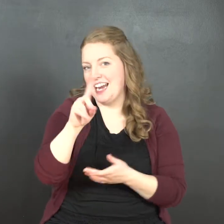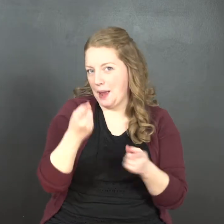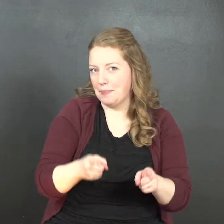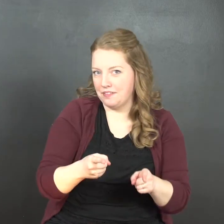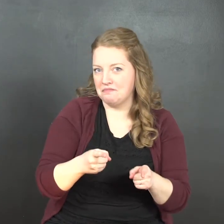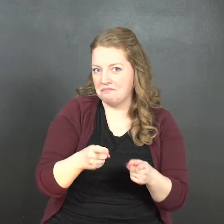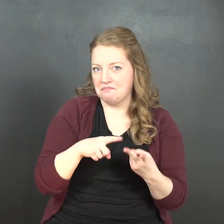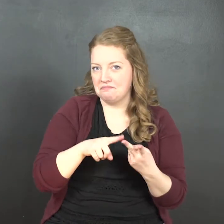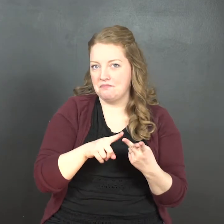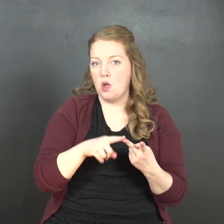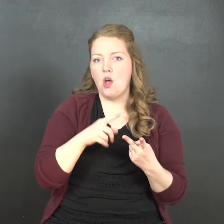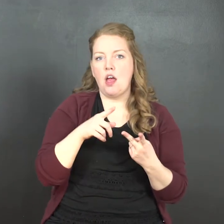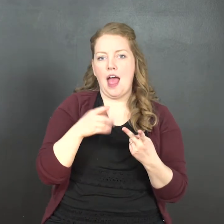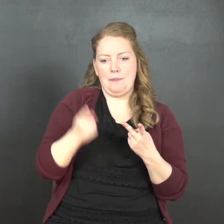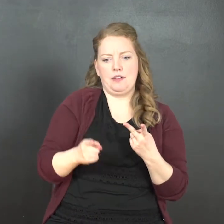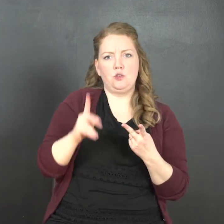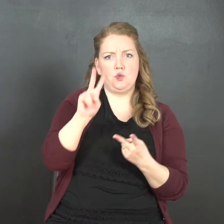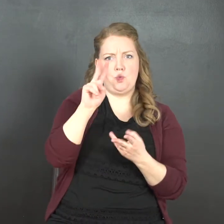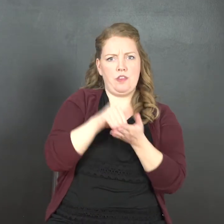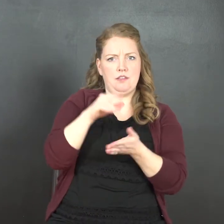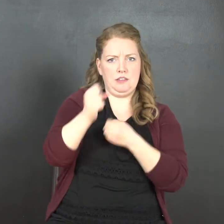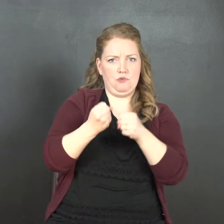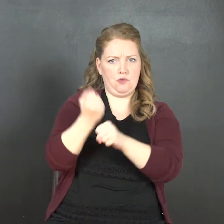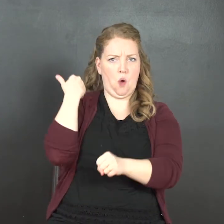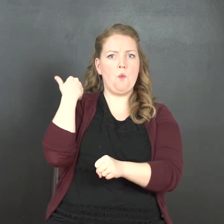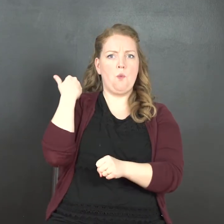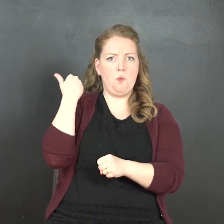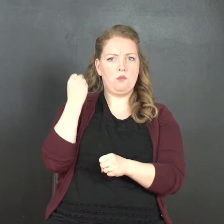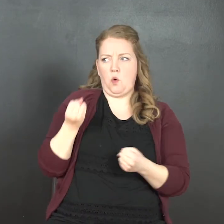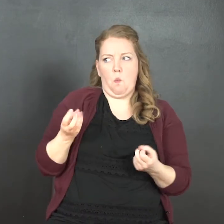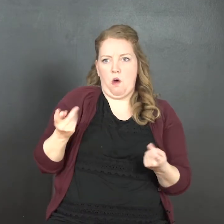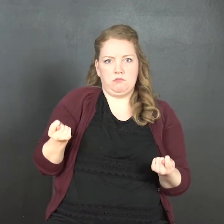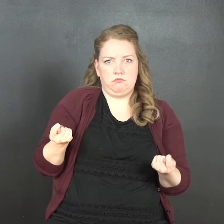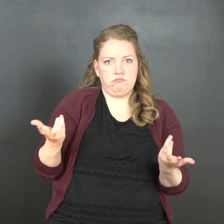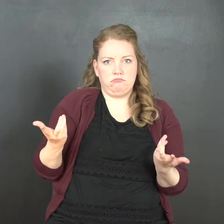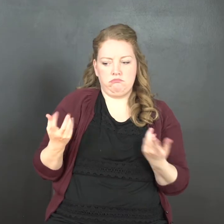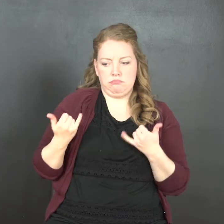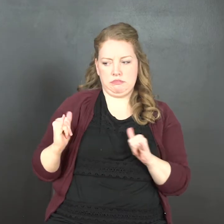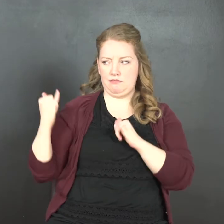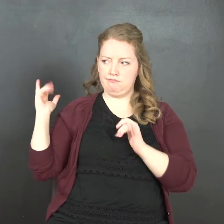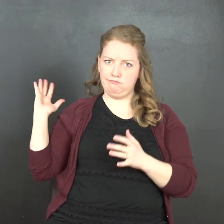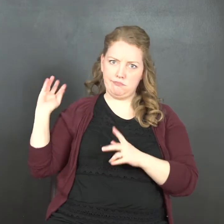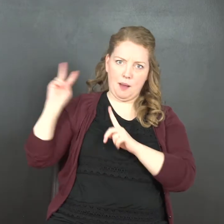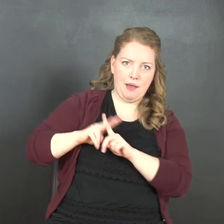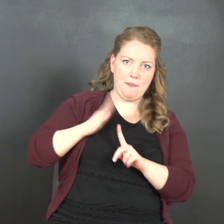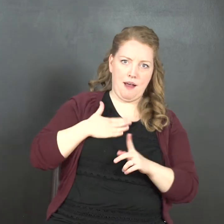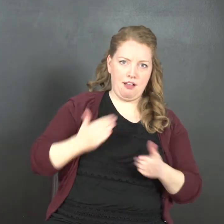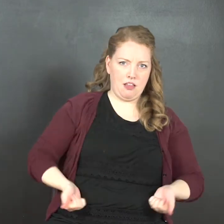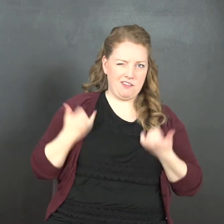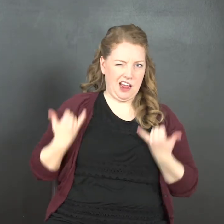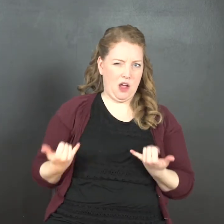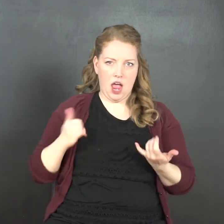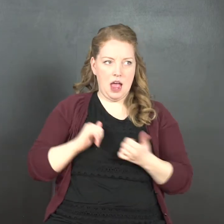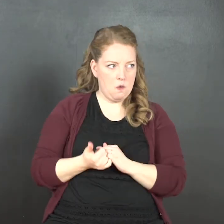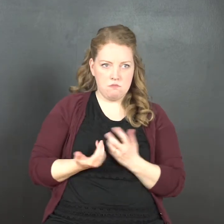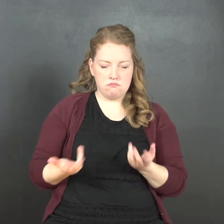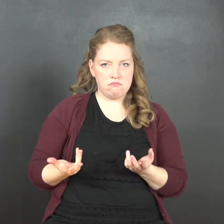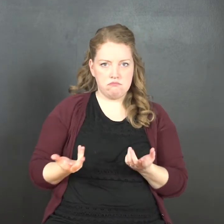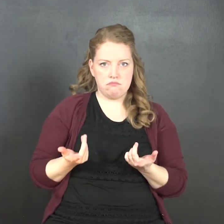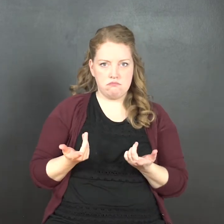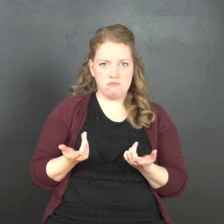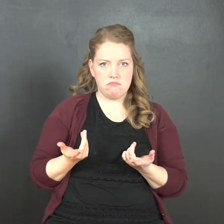did, it happened 2,000 years ago. So what? What does that have to do with me